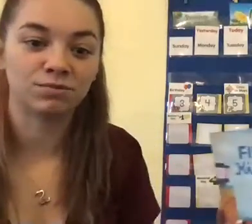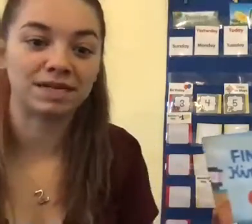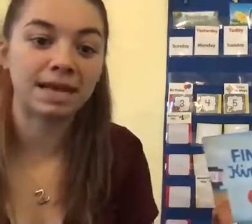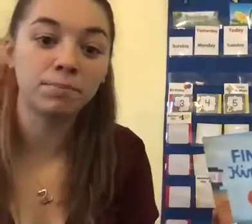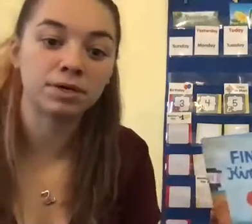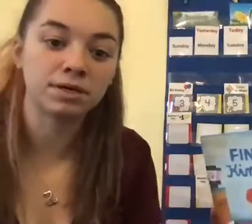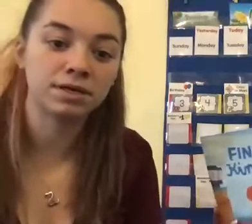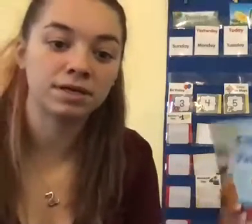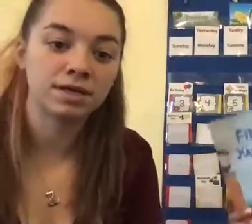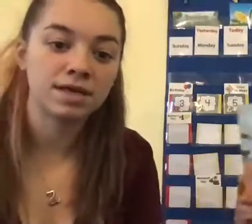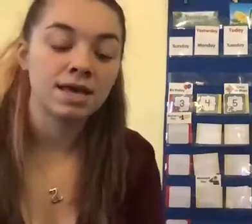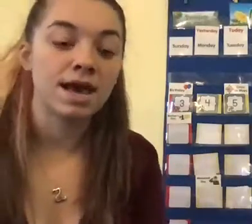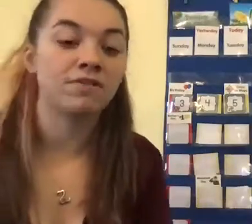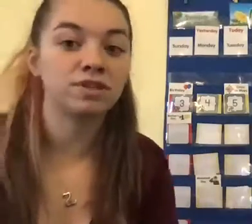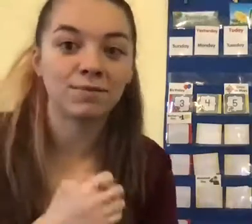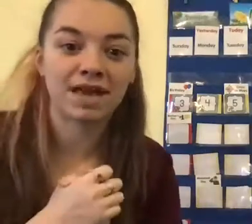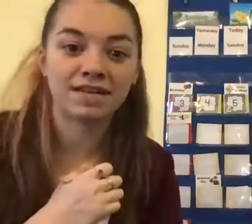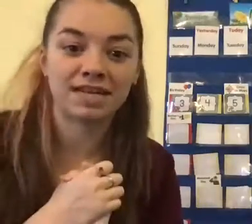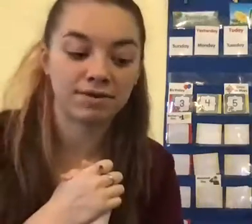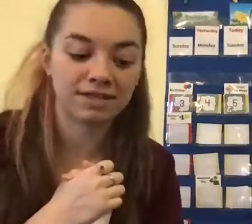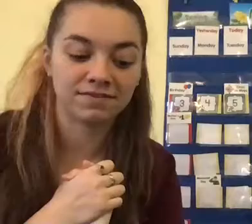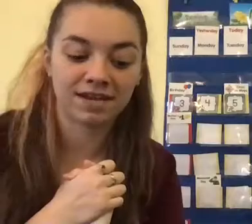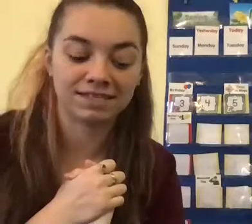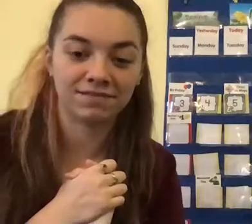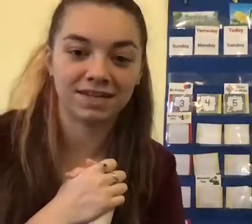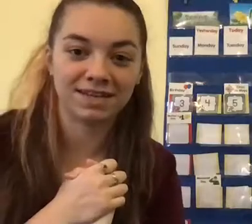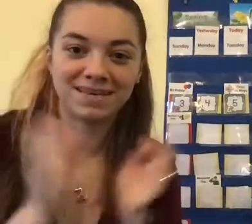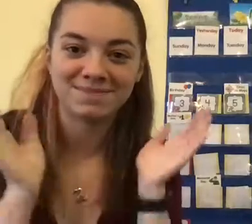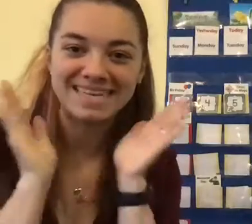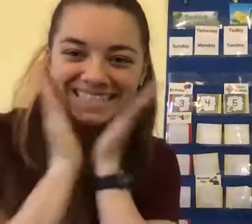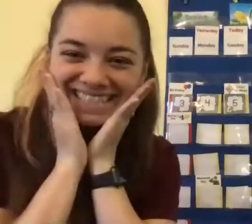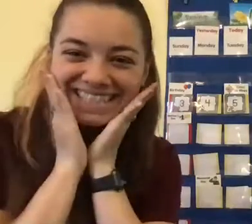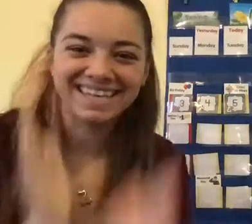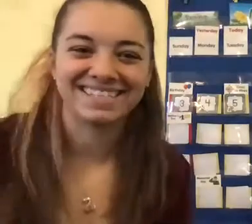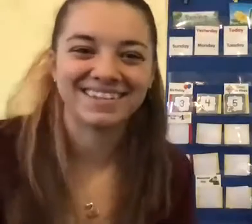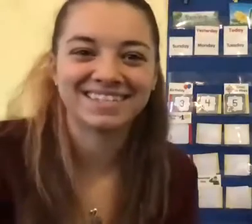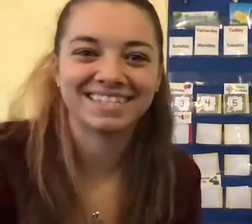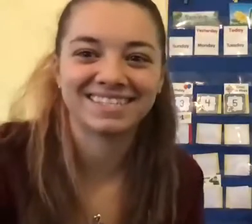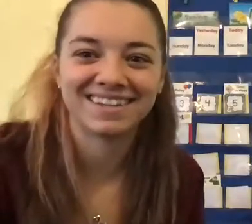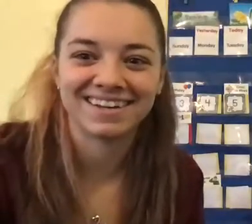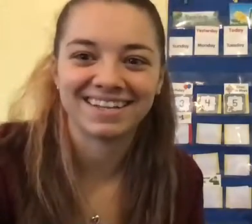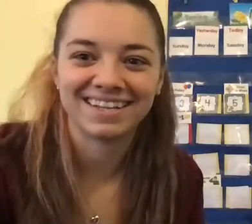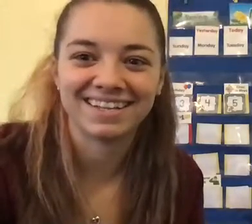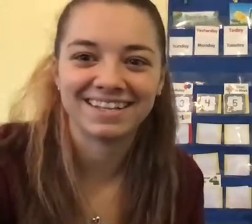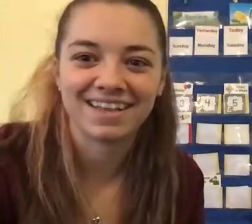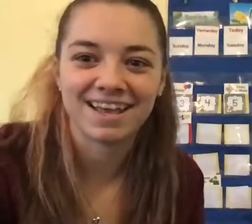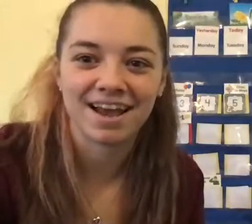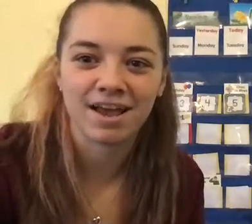read a book. After that, we have an interactive activity with me. So let's get started. And I